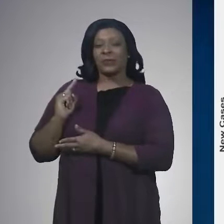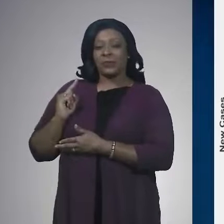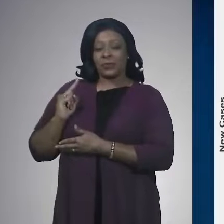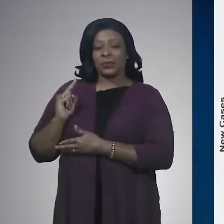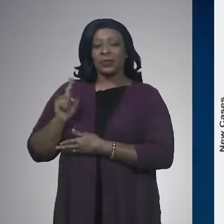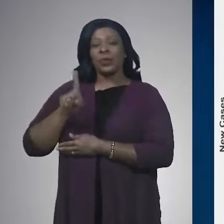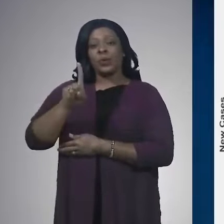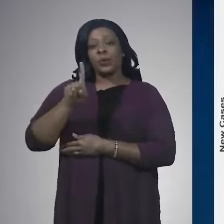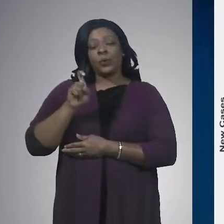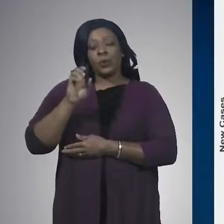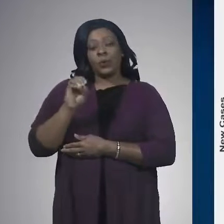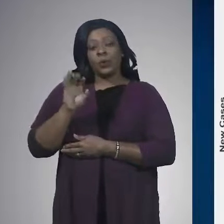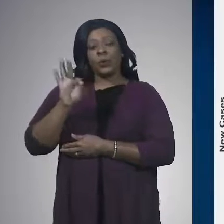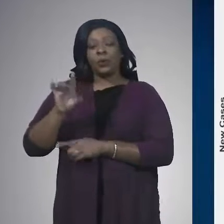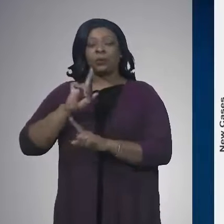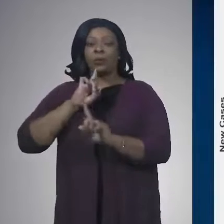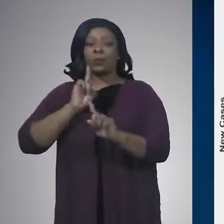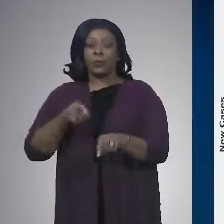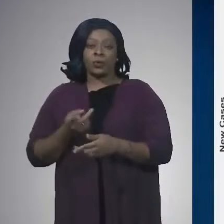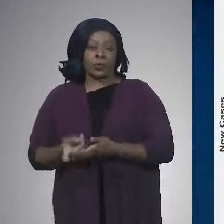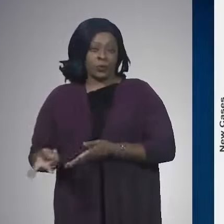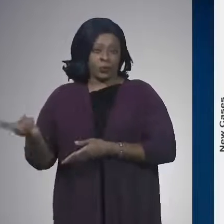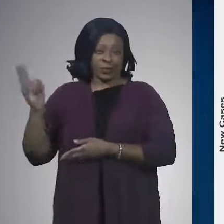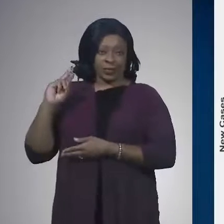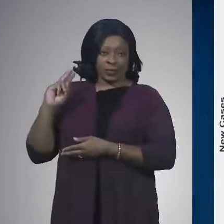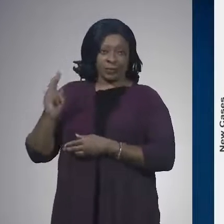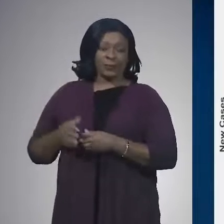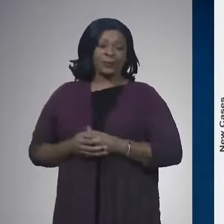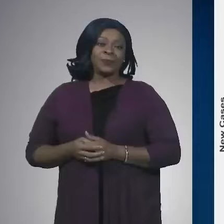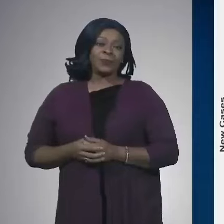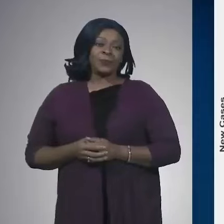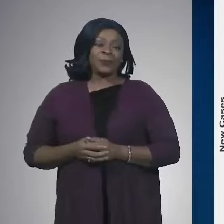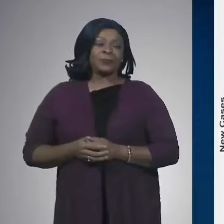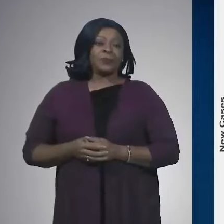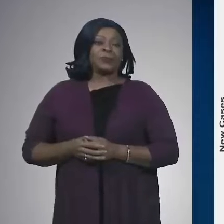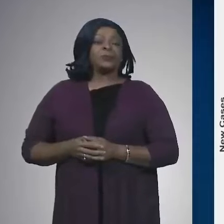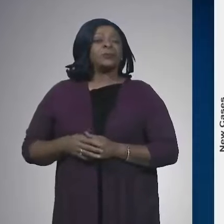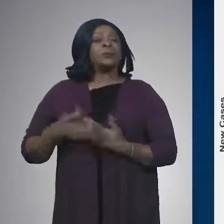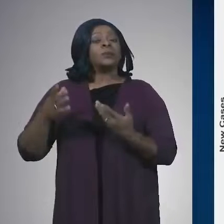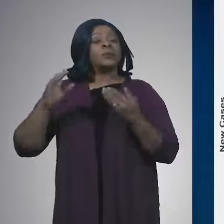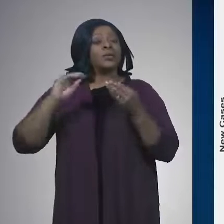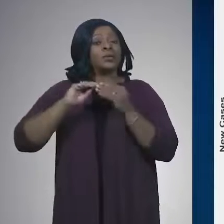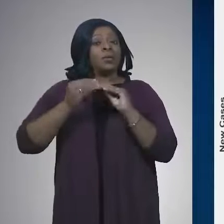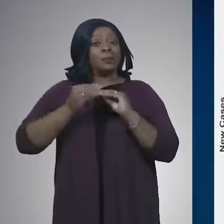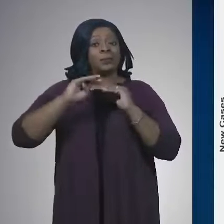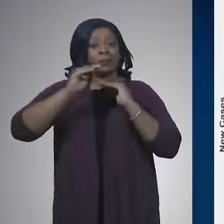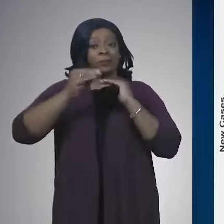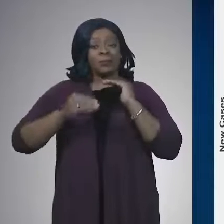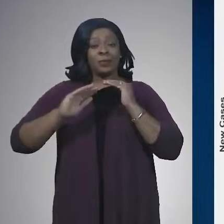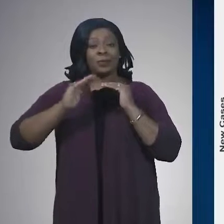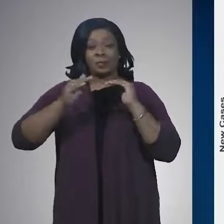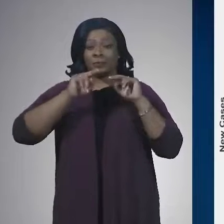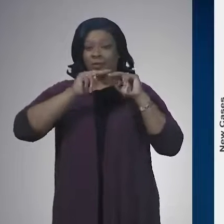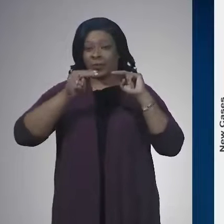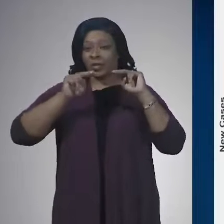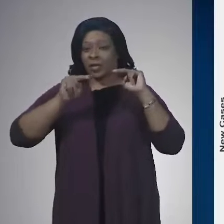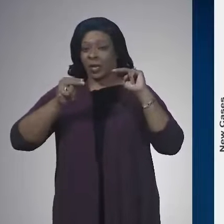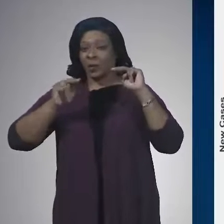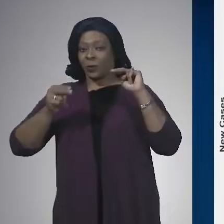and the 109 cases we reported 2 weeks ago. The overall trend in new cases appears to be trending